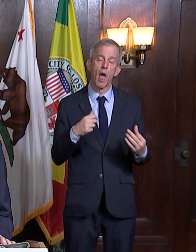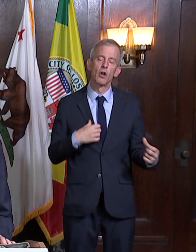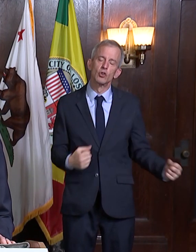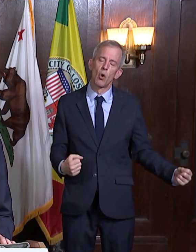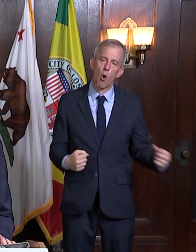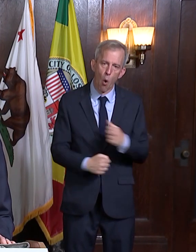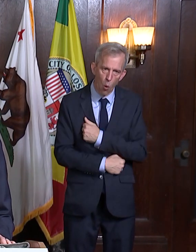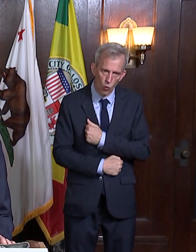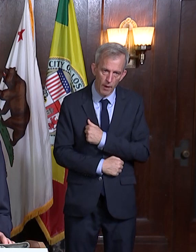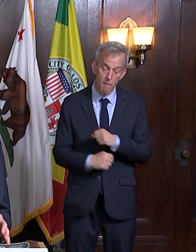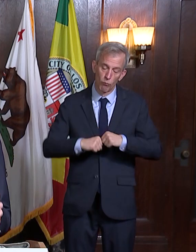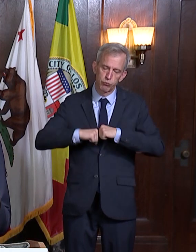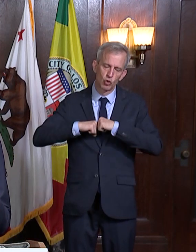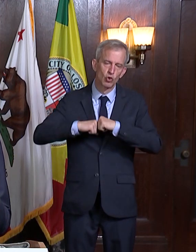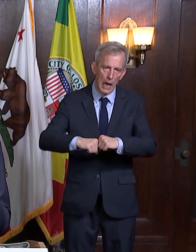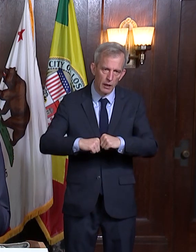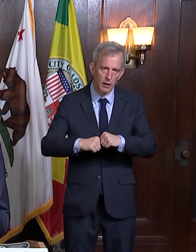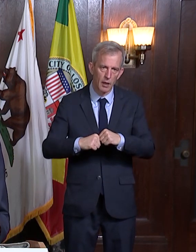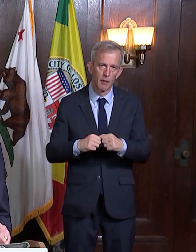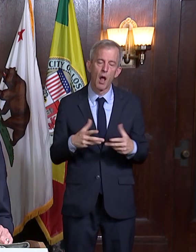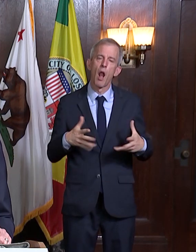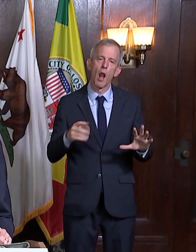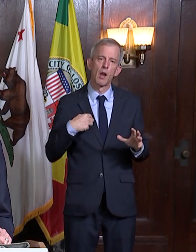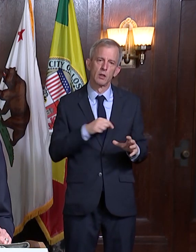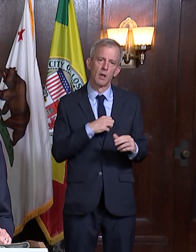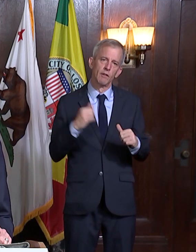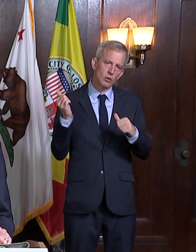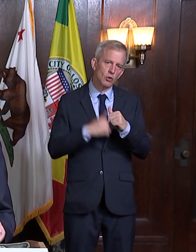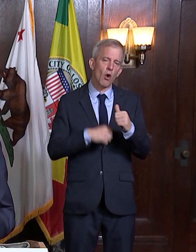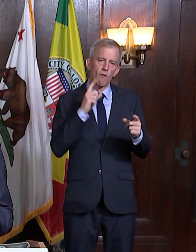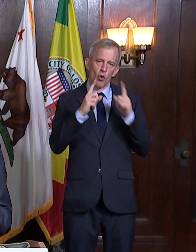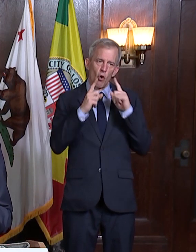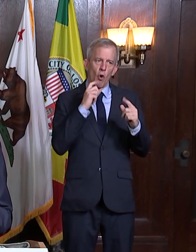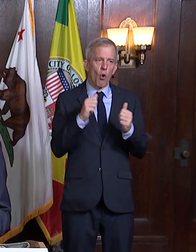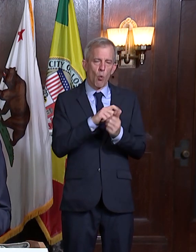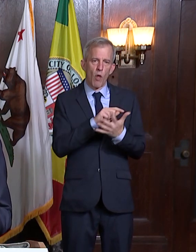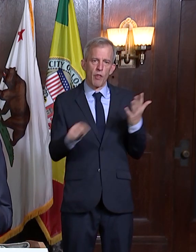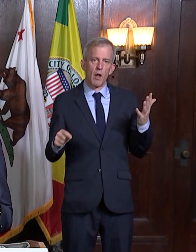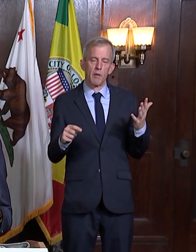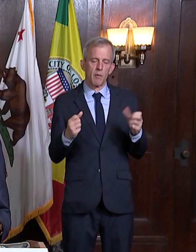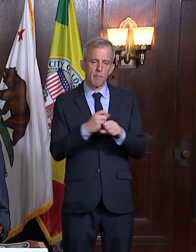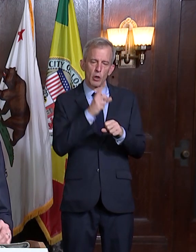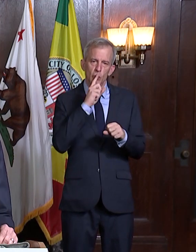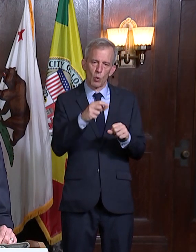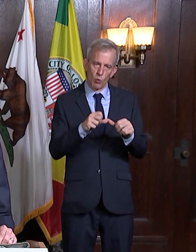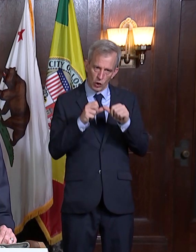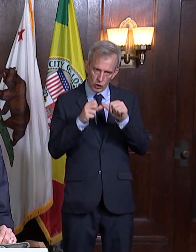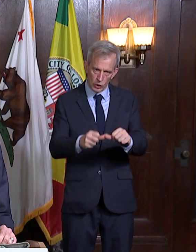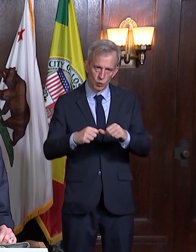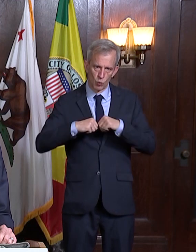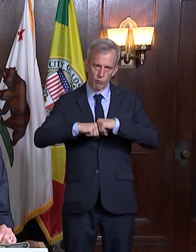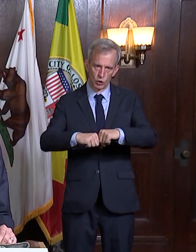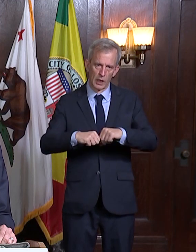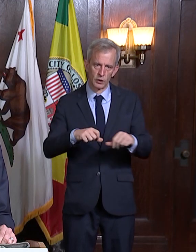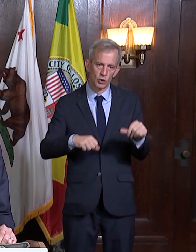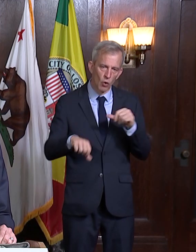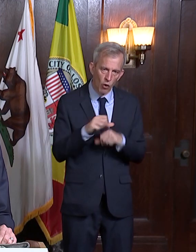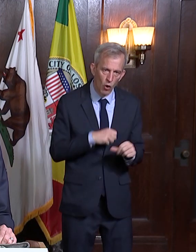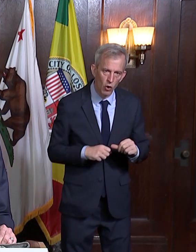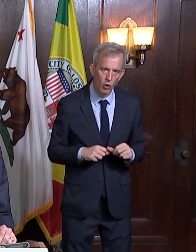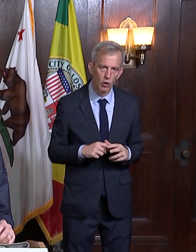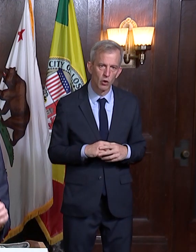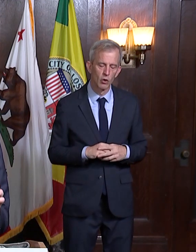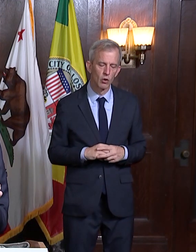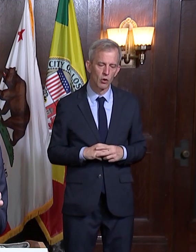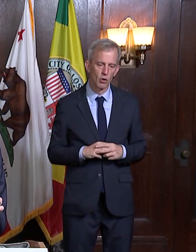us protect them. Let us have tough conversations with them to make sure we can continue to protect one another. And let's close our